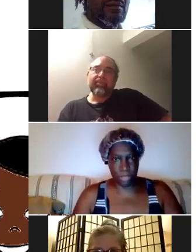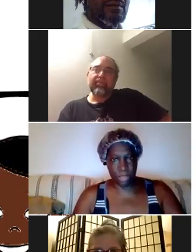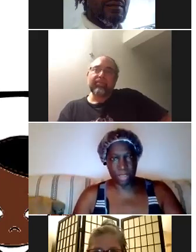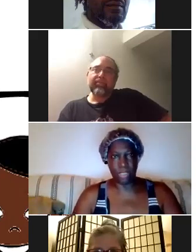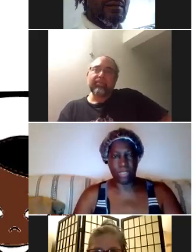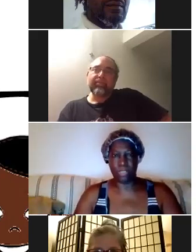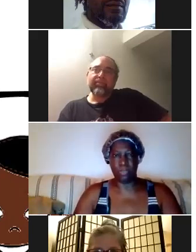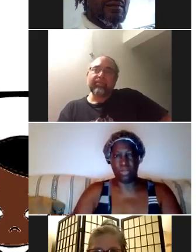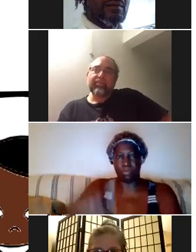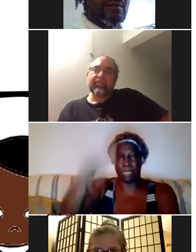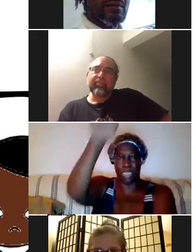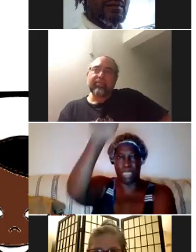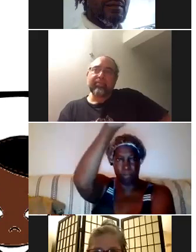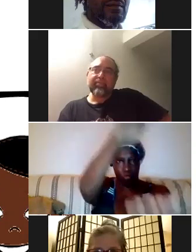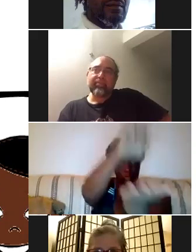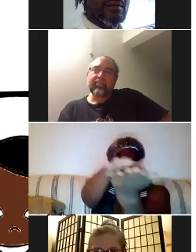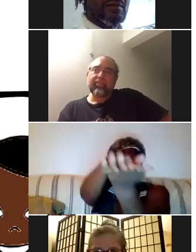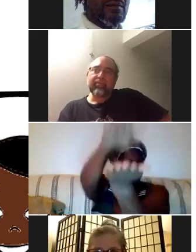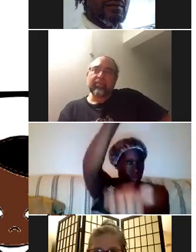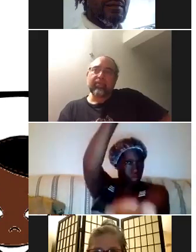Alligator would be,